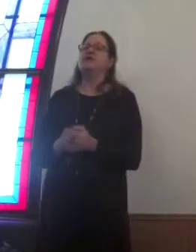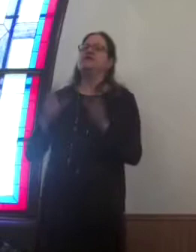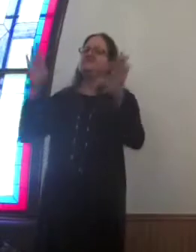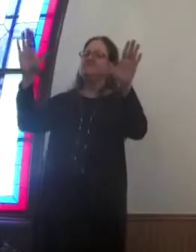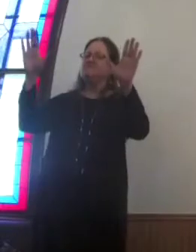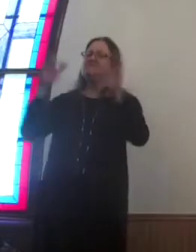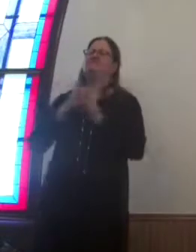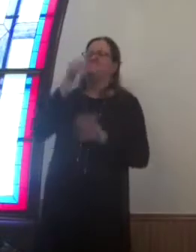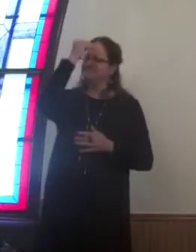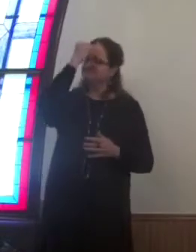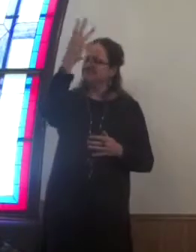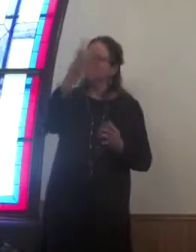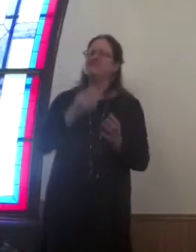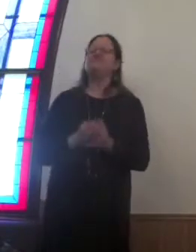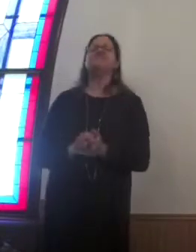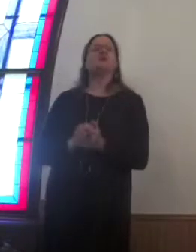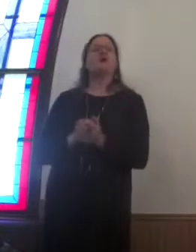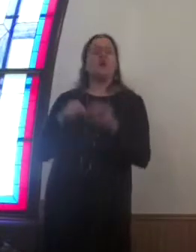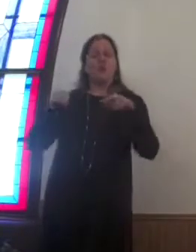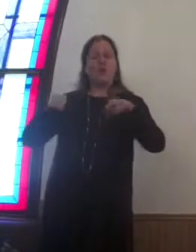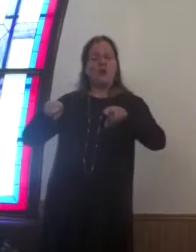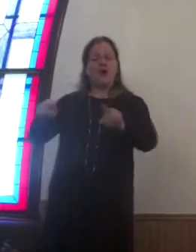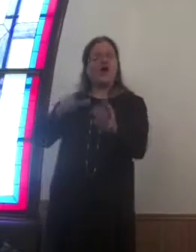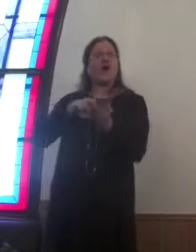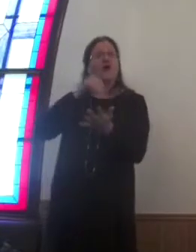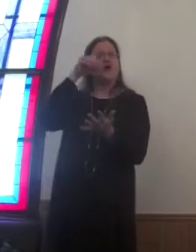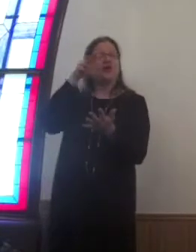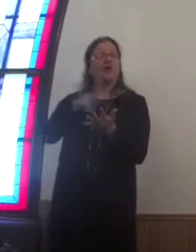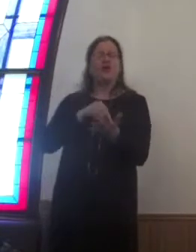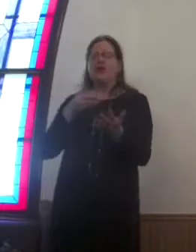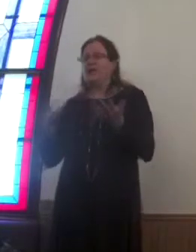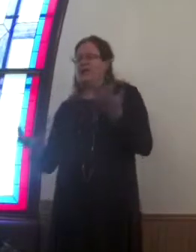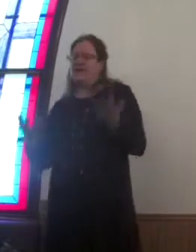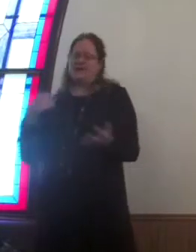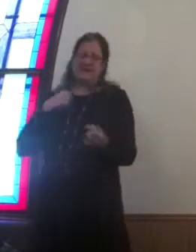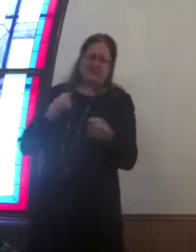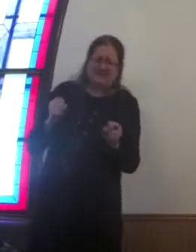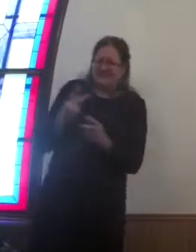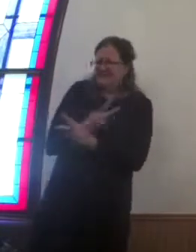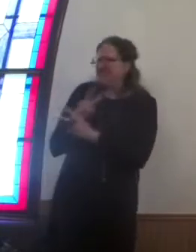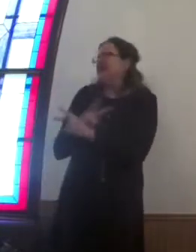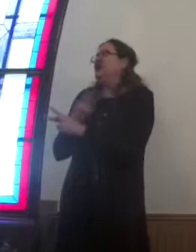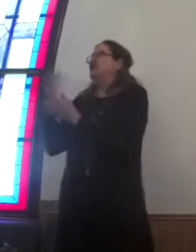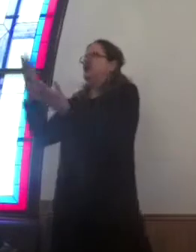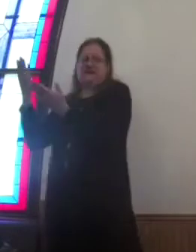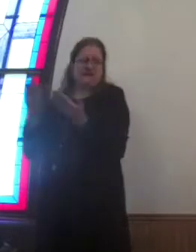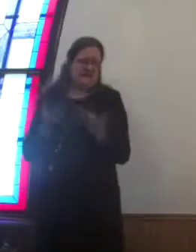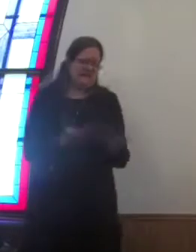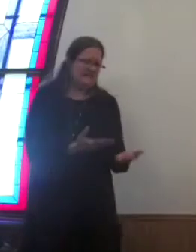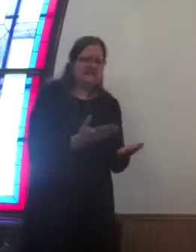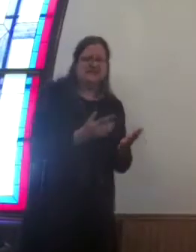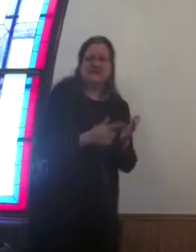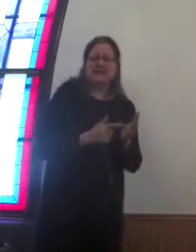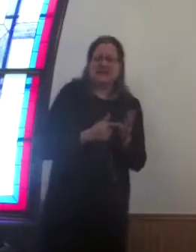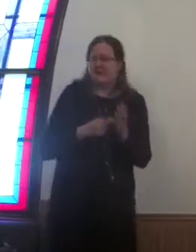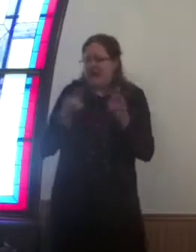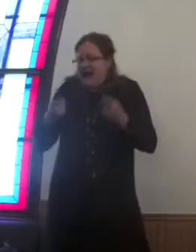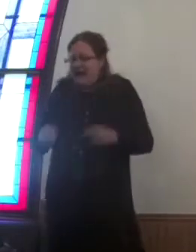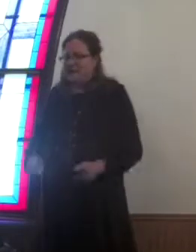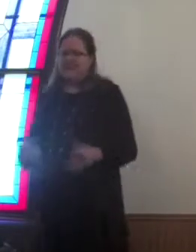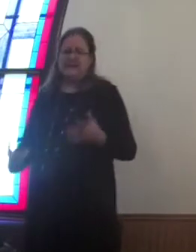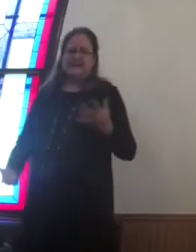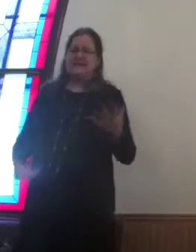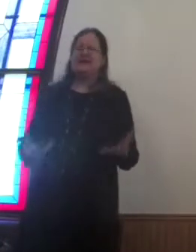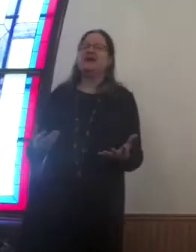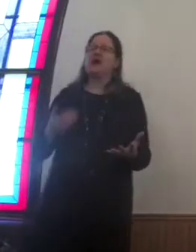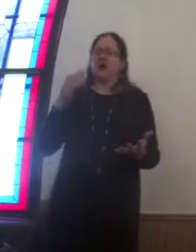tell you, as she was learning this, she didn't sit around trying to figure all this out, or just figured out what was happened. And in